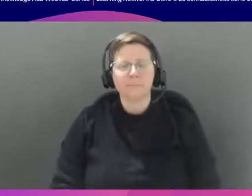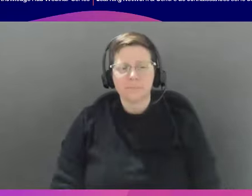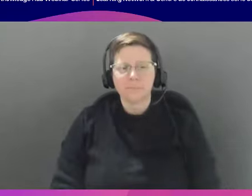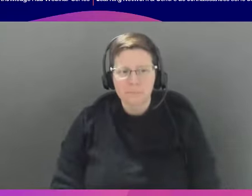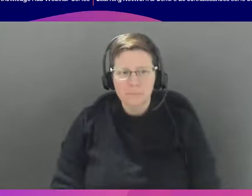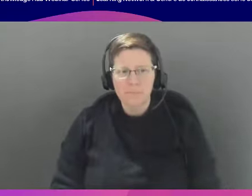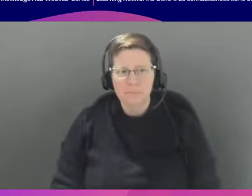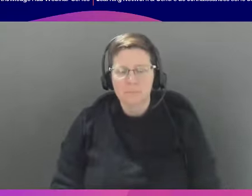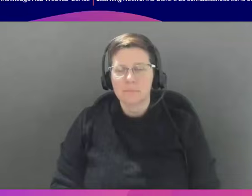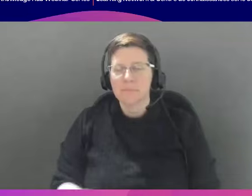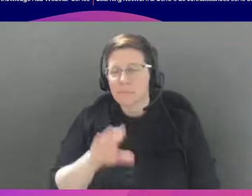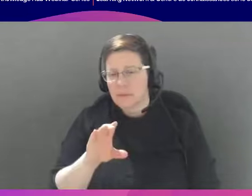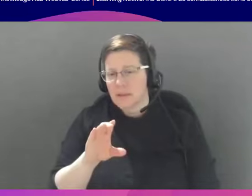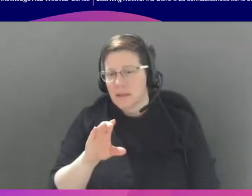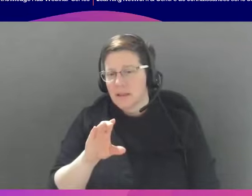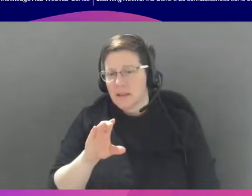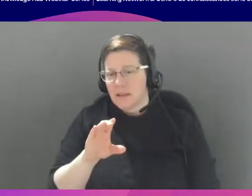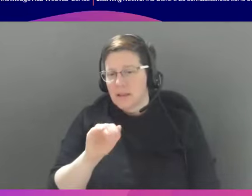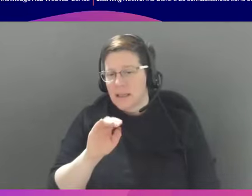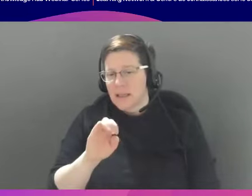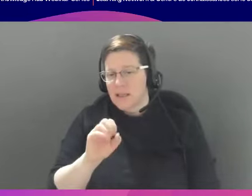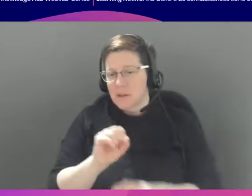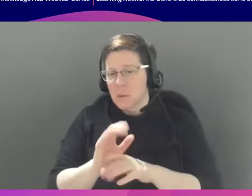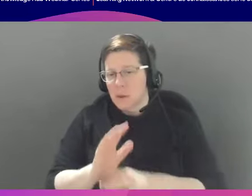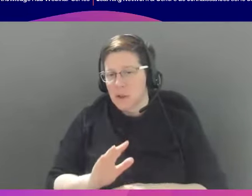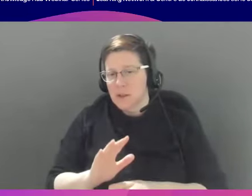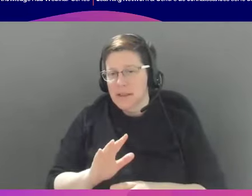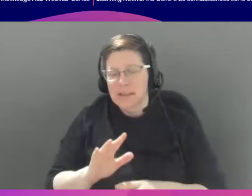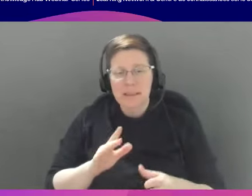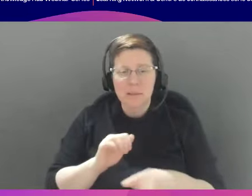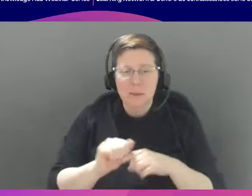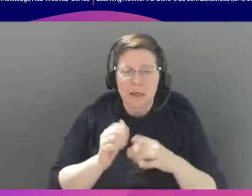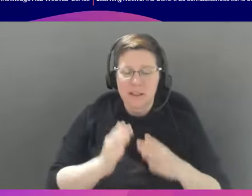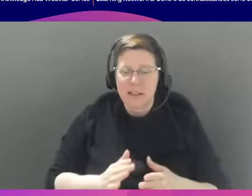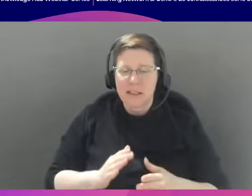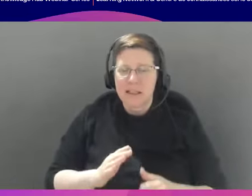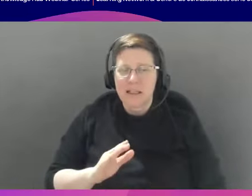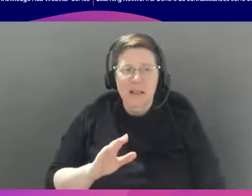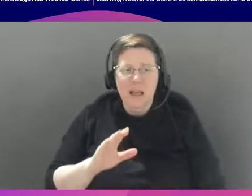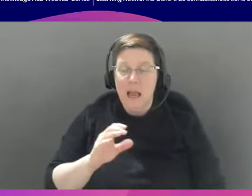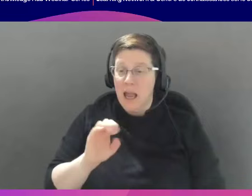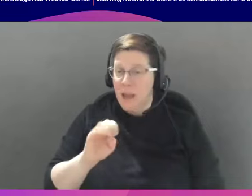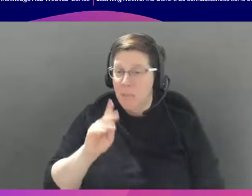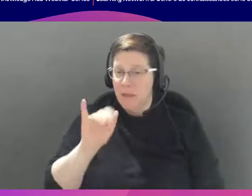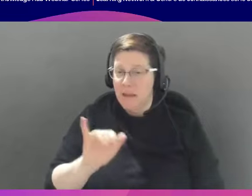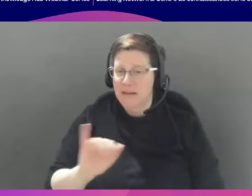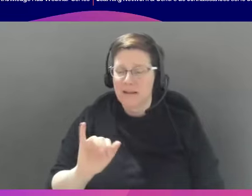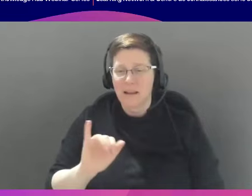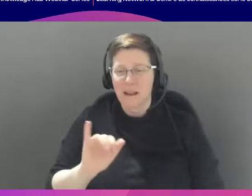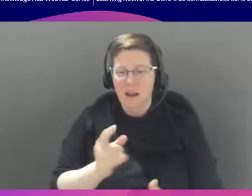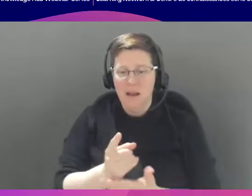Especially as caseworkers and practitioners, empathy is kind of like our professional compass, alongside things